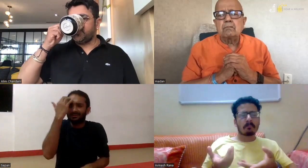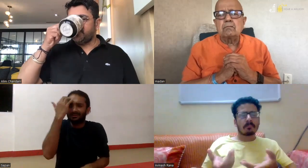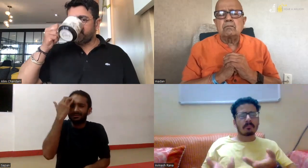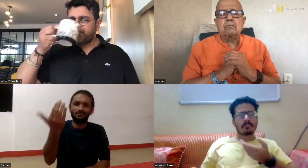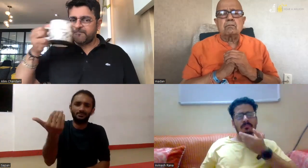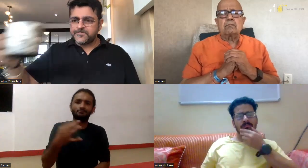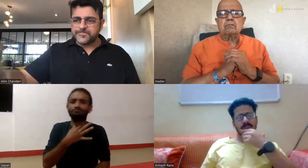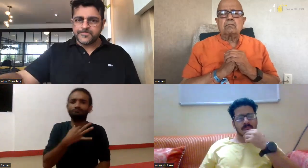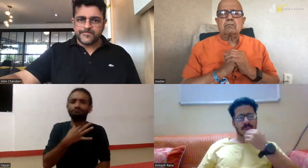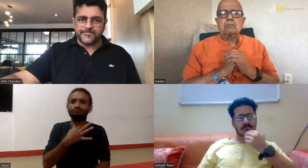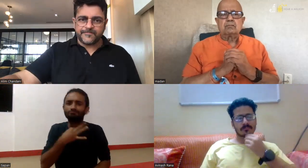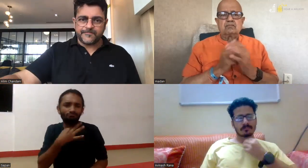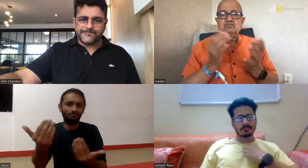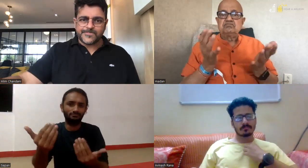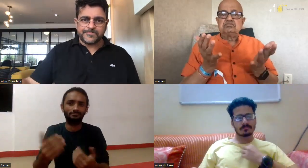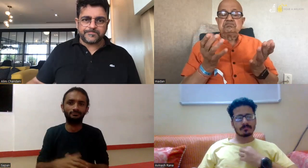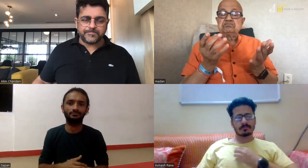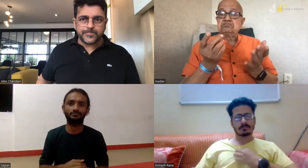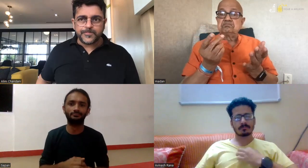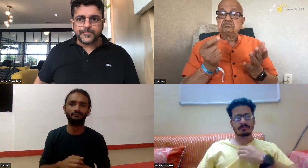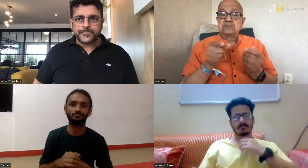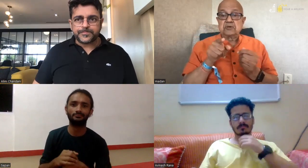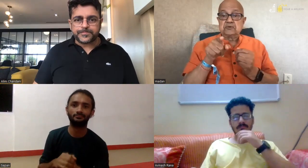Sapan will translate from ASL to ISL,